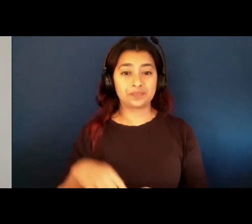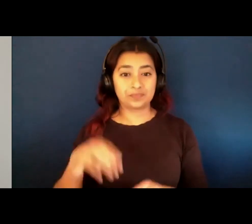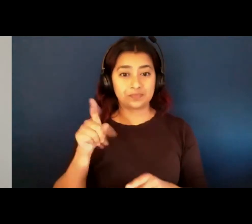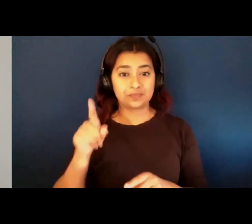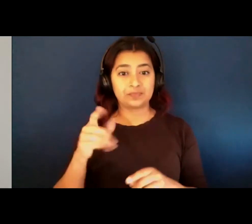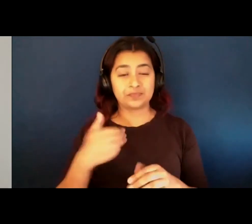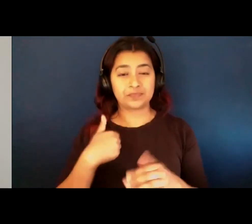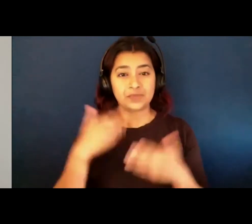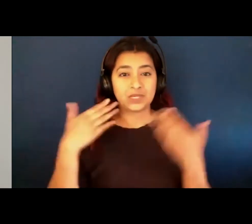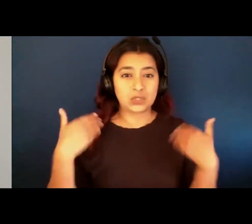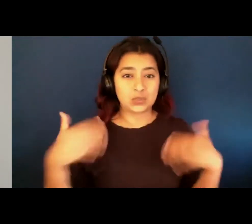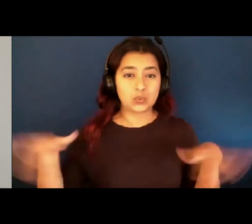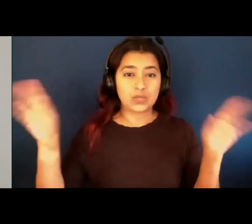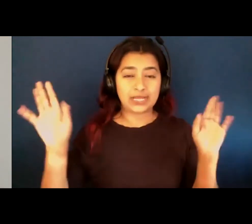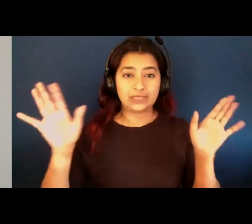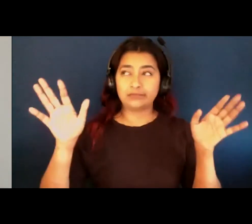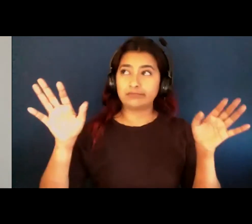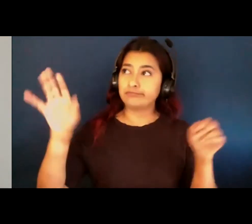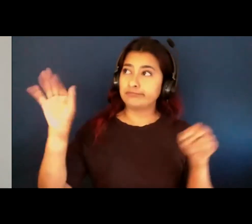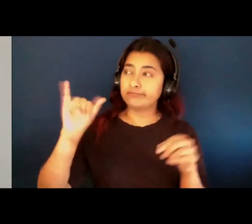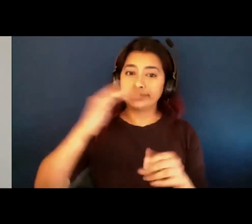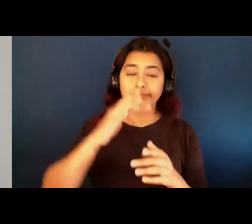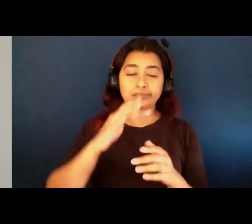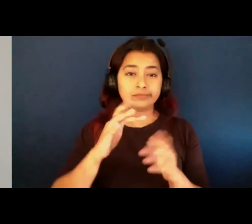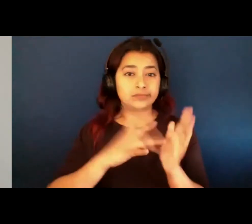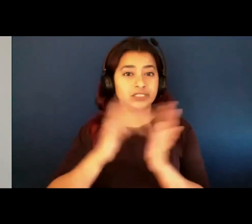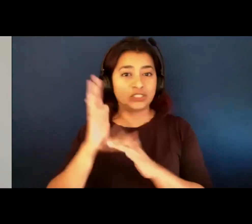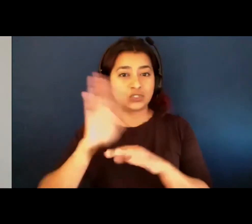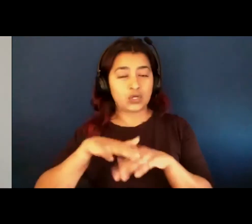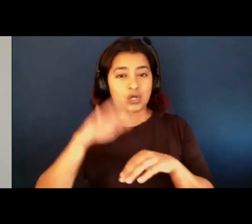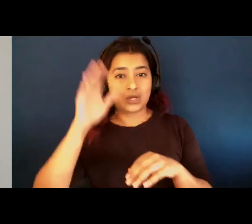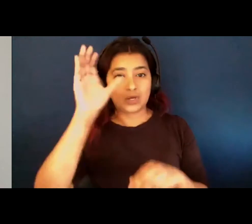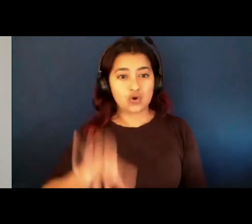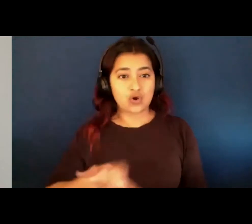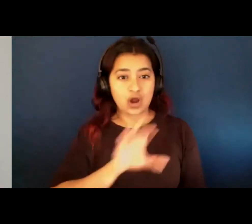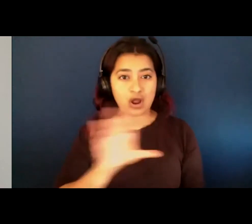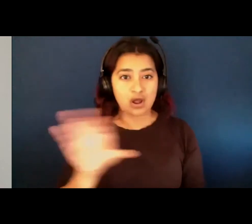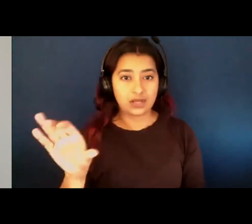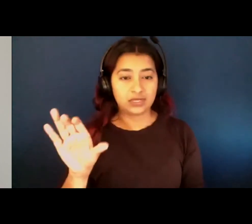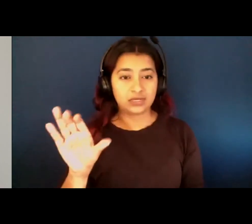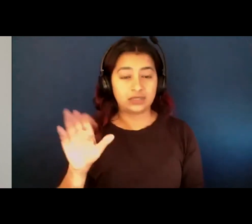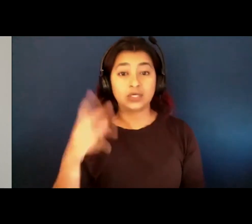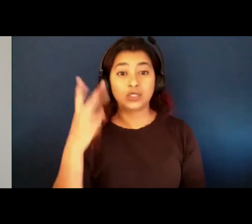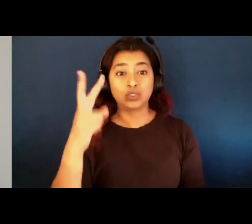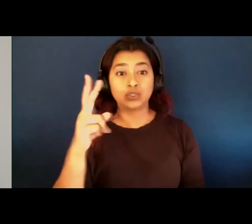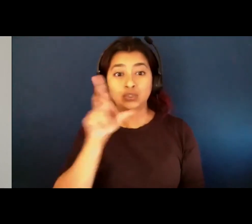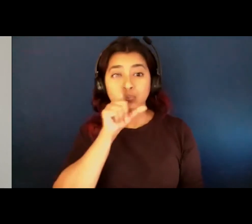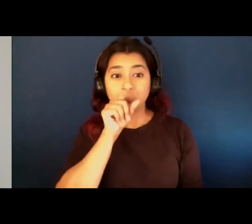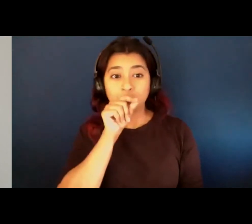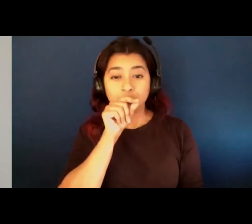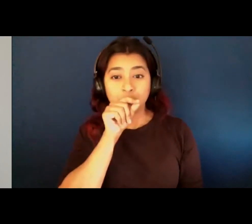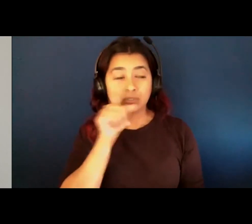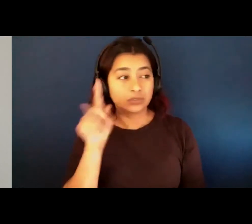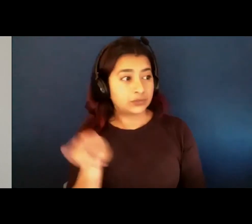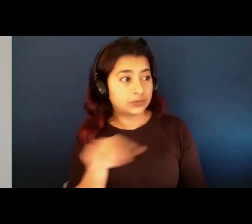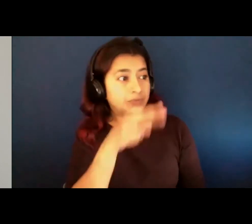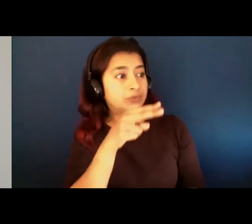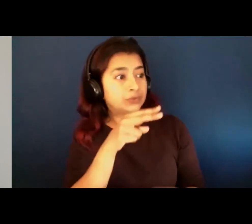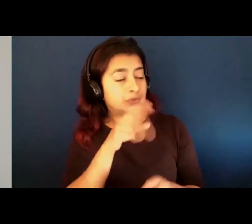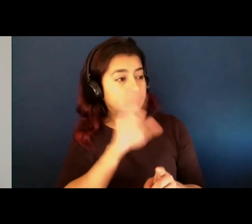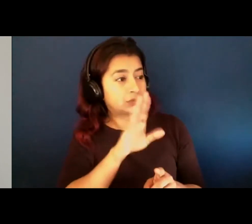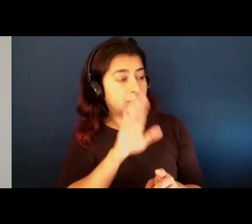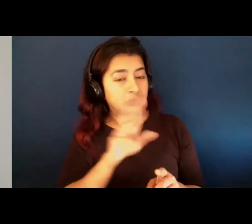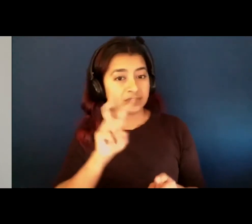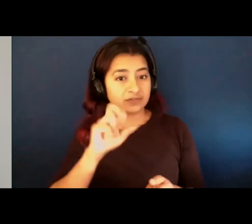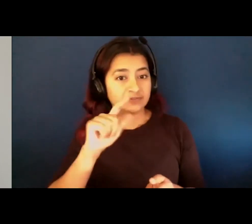outstretched, drying in the sun like Jesus on the cross. Next, 2 vultures hopped out, eyeing Vegas's undulating flesh